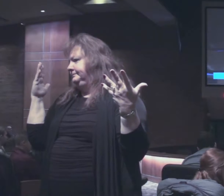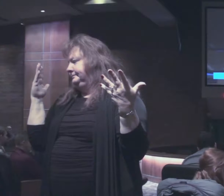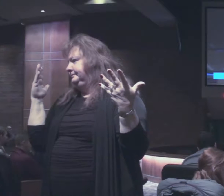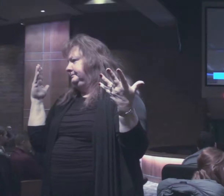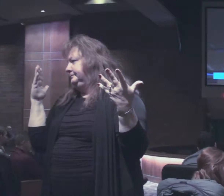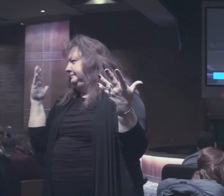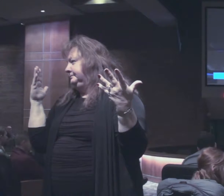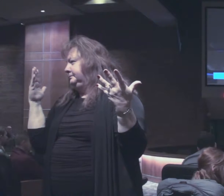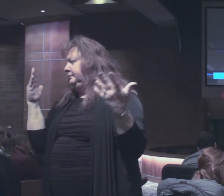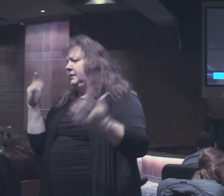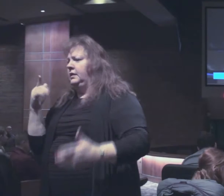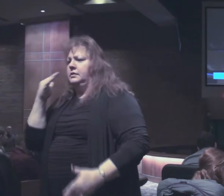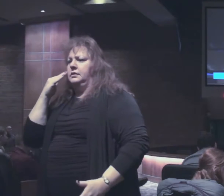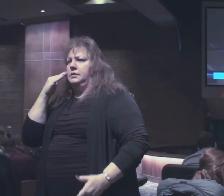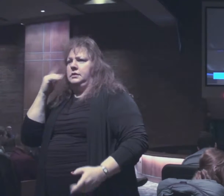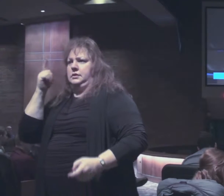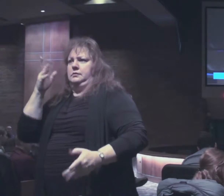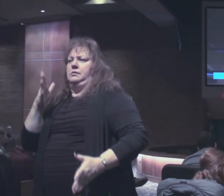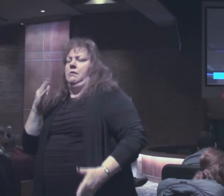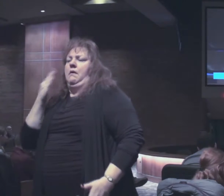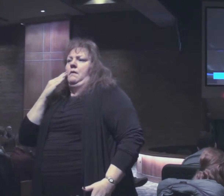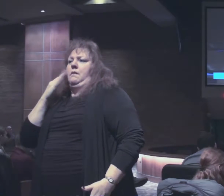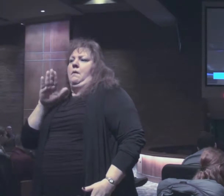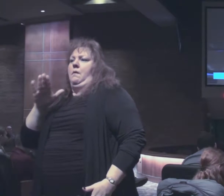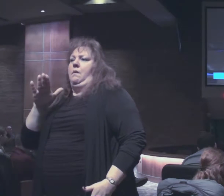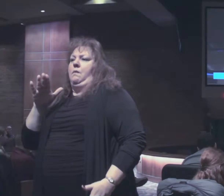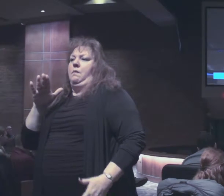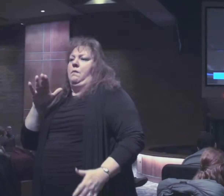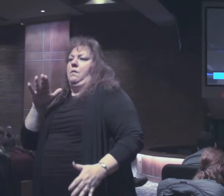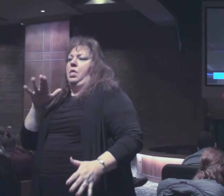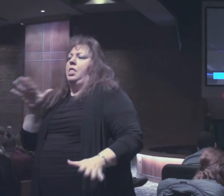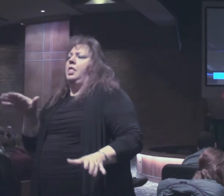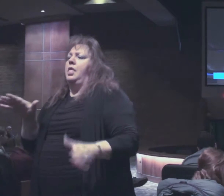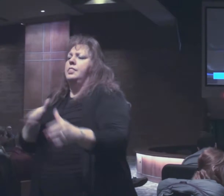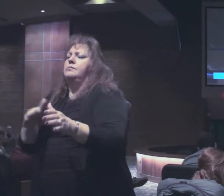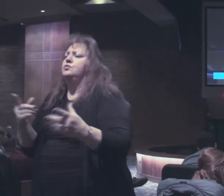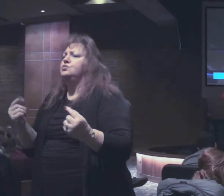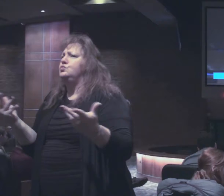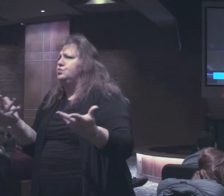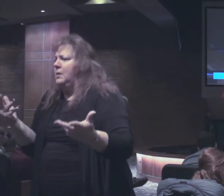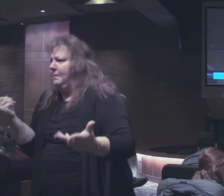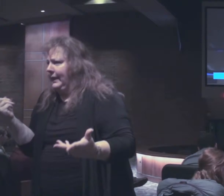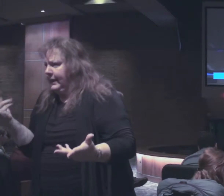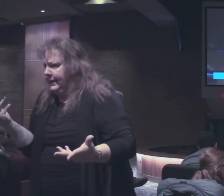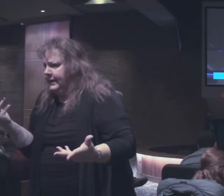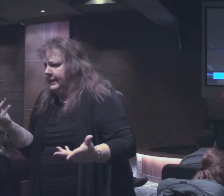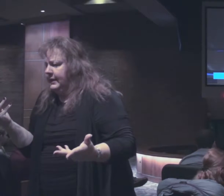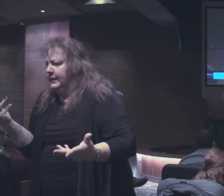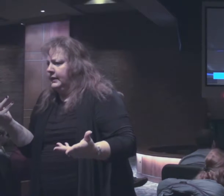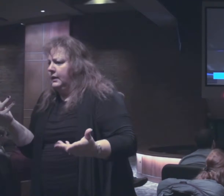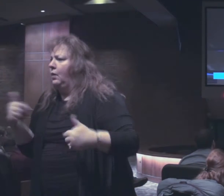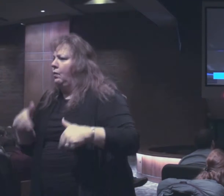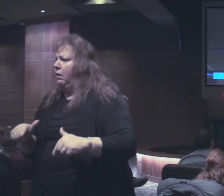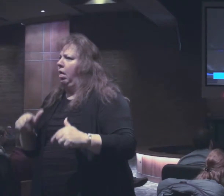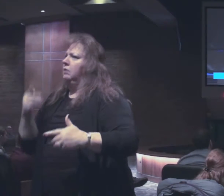that he would know this is the response musically here as this is being